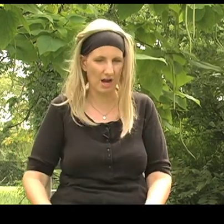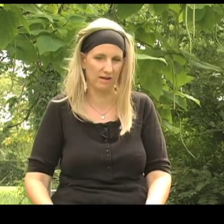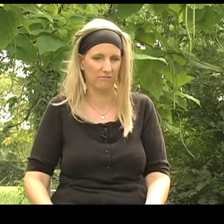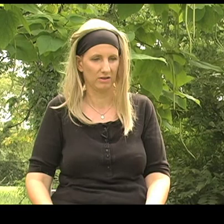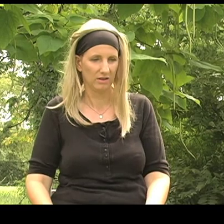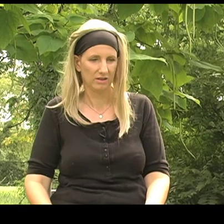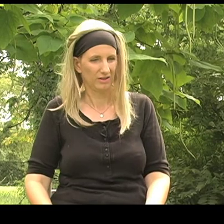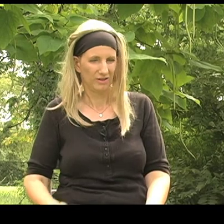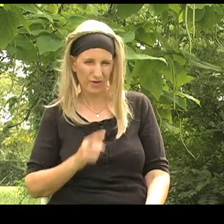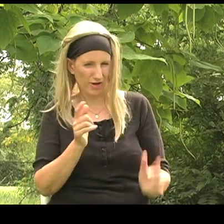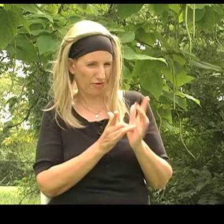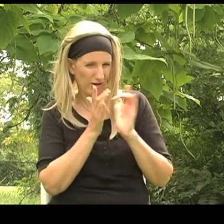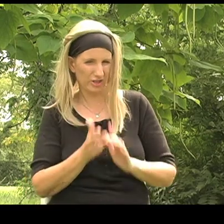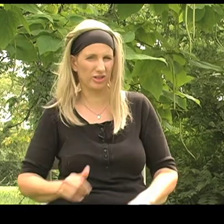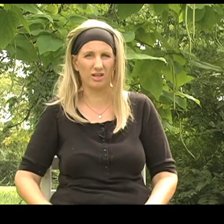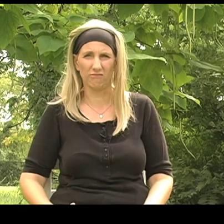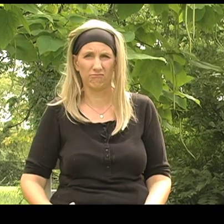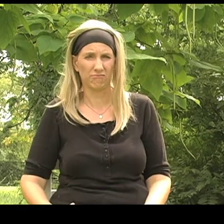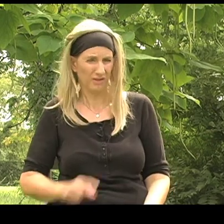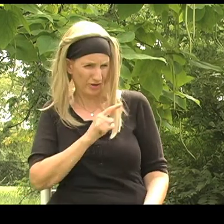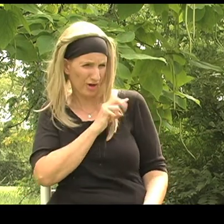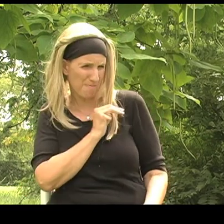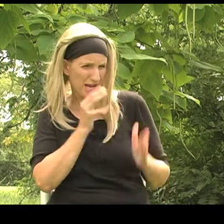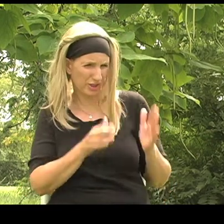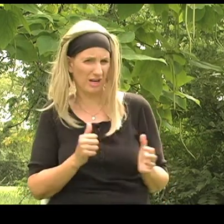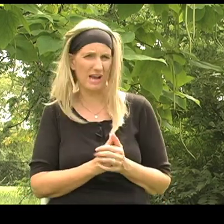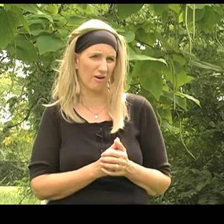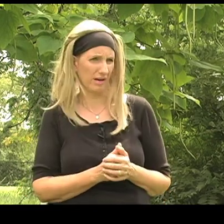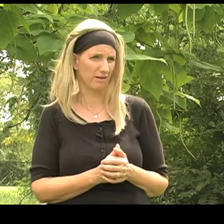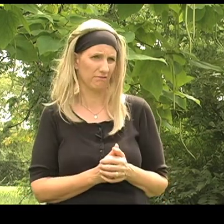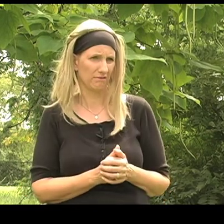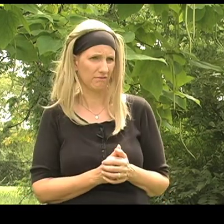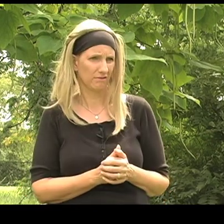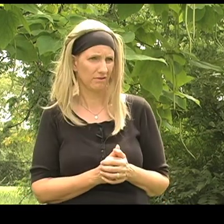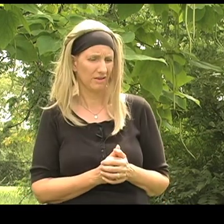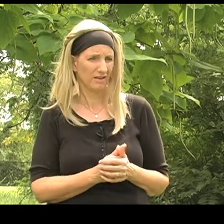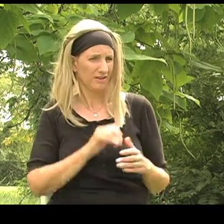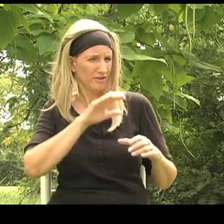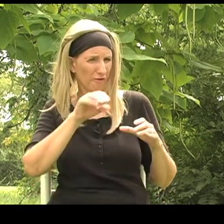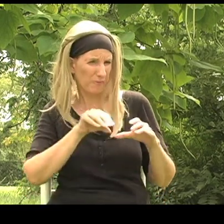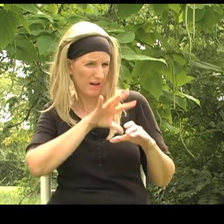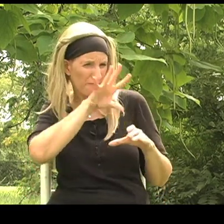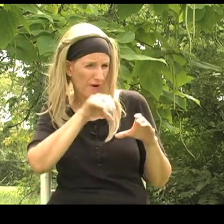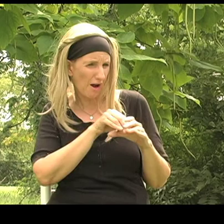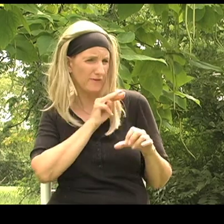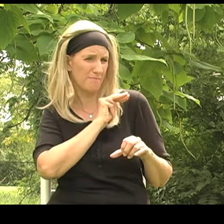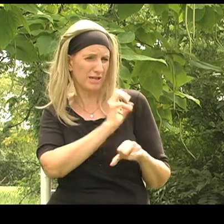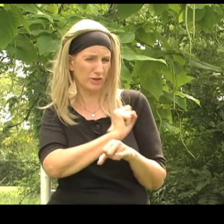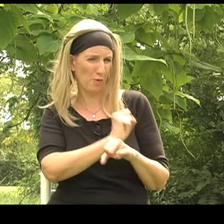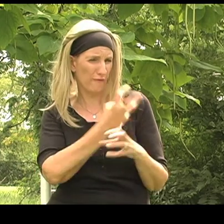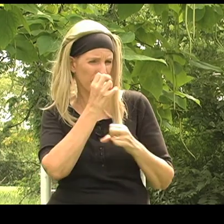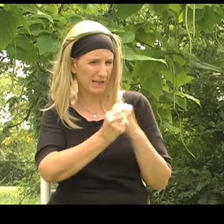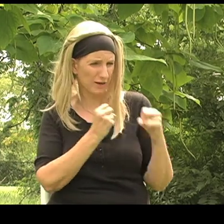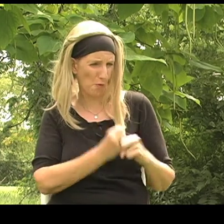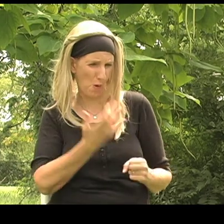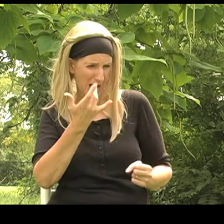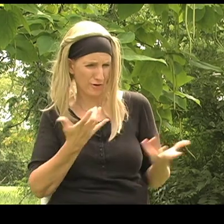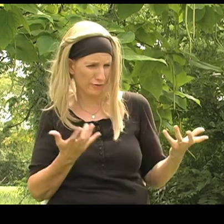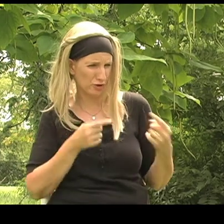time? You're a Christian. You're a missionary. You've been involved in mission work for many years. Why are you